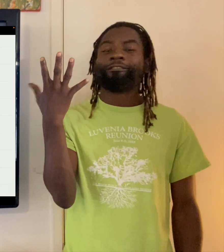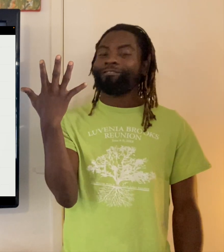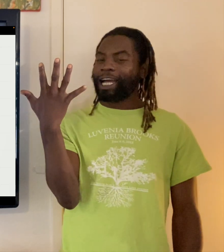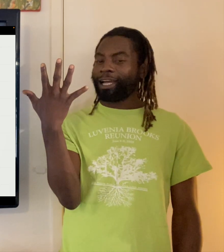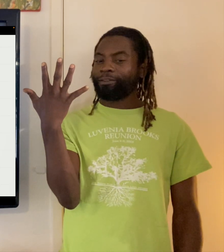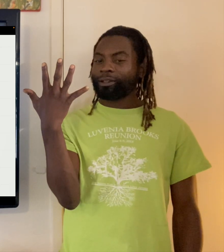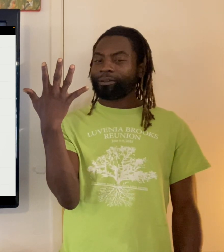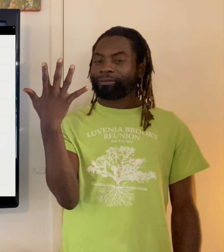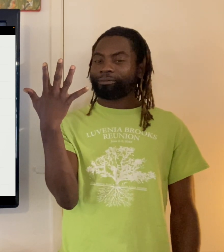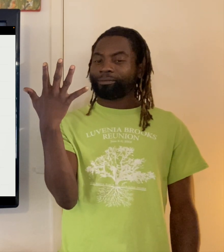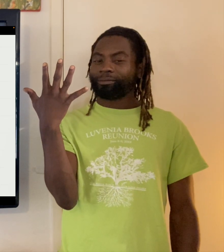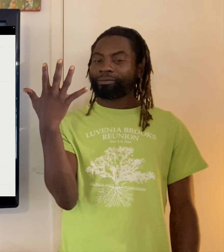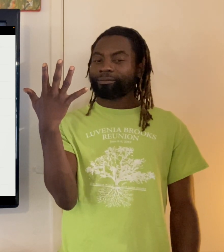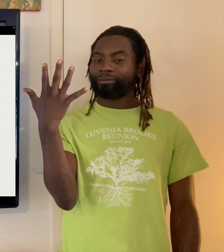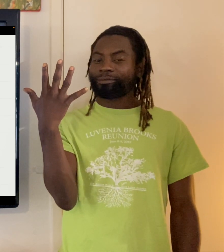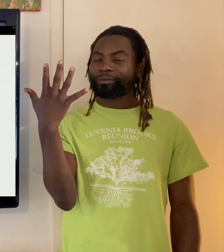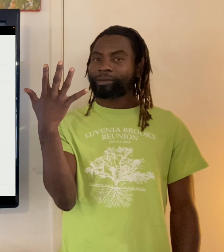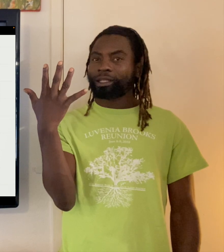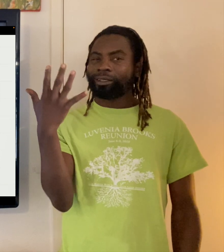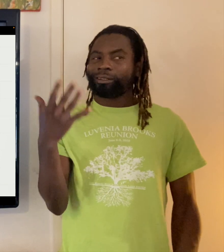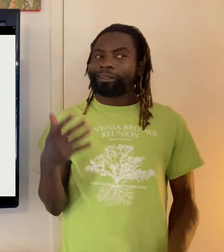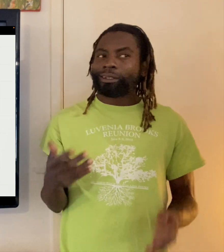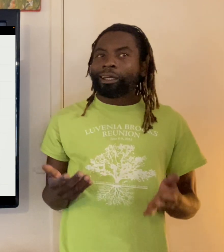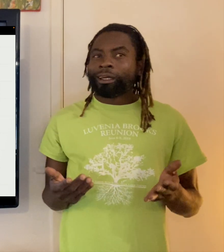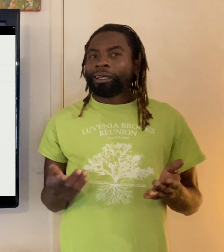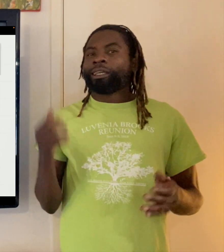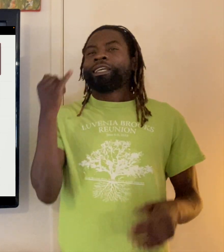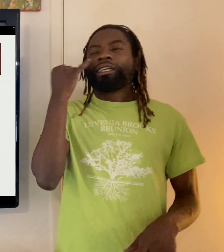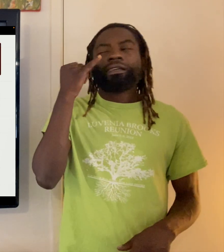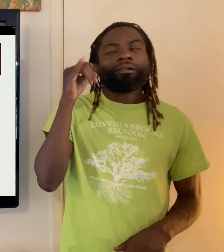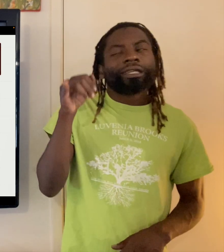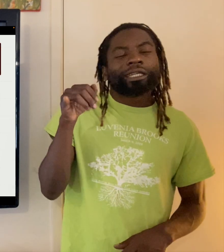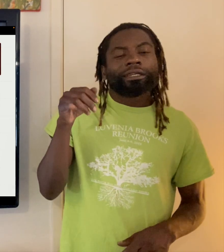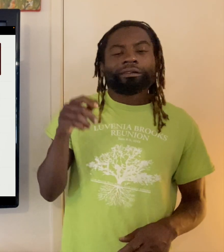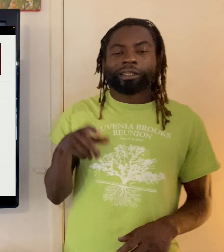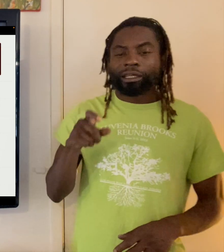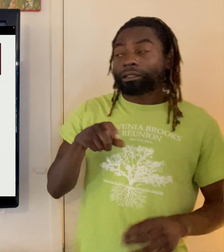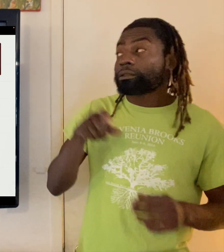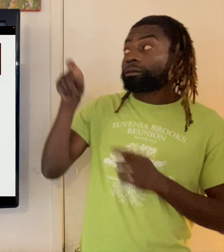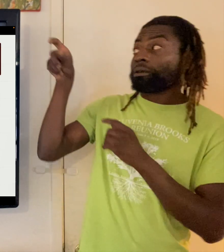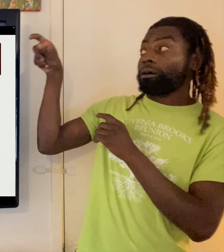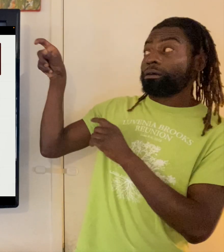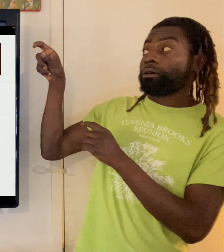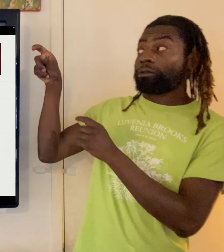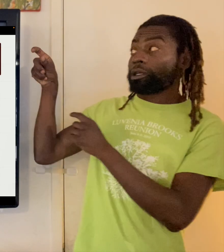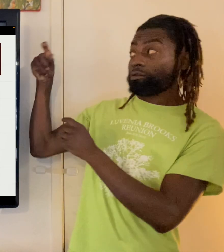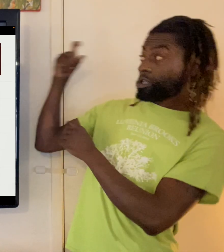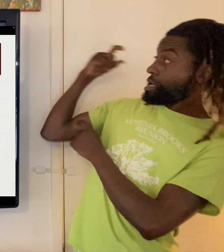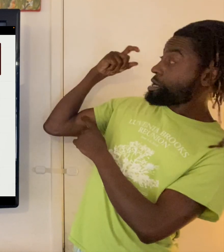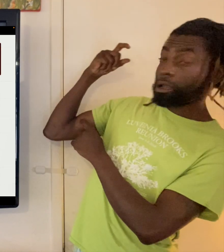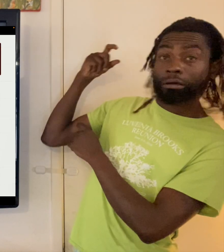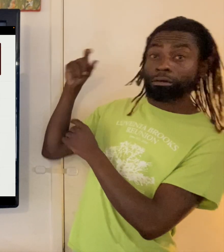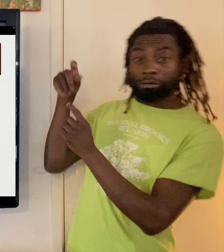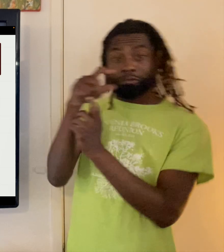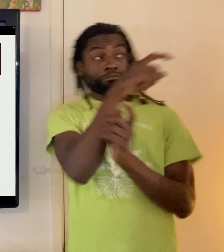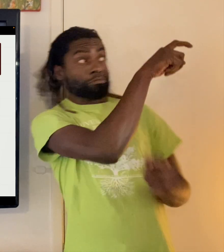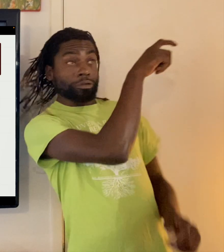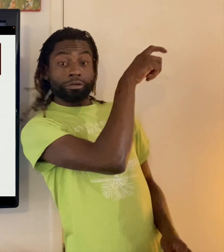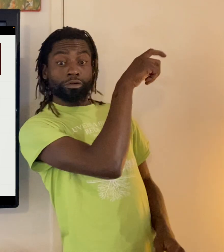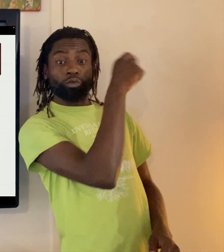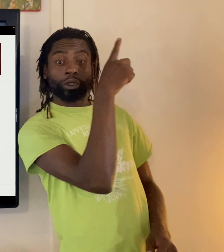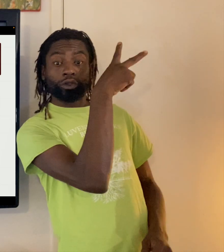4, 5. So even if the X's go all the way over there, there are still 5.